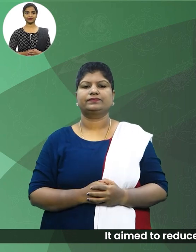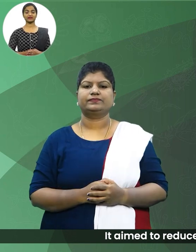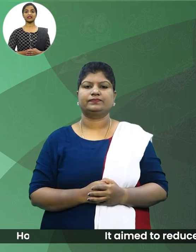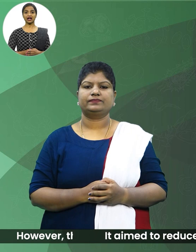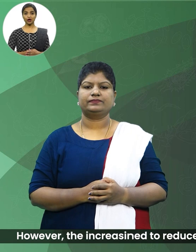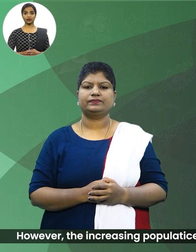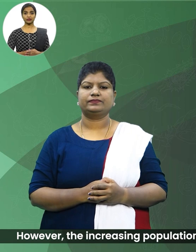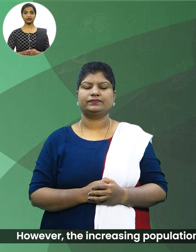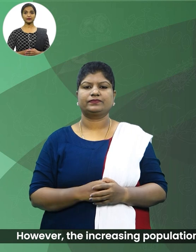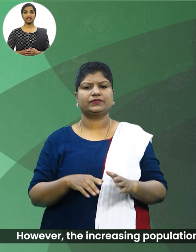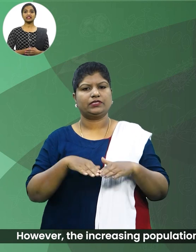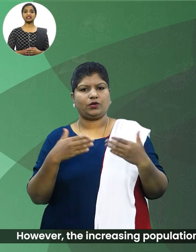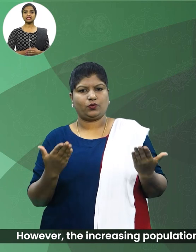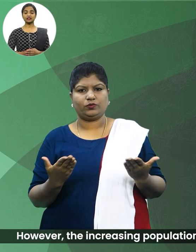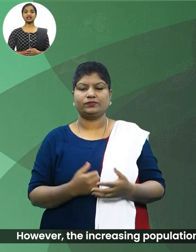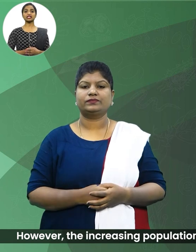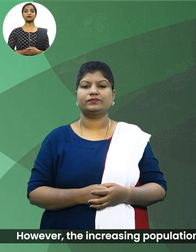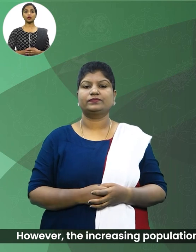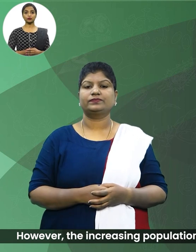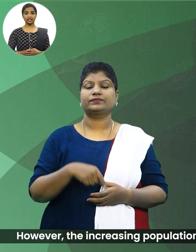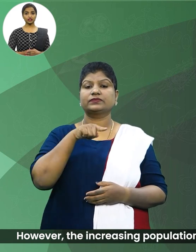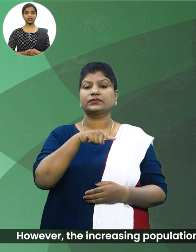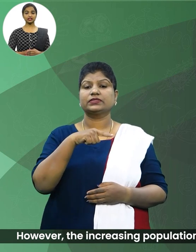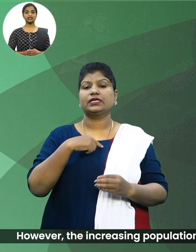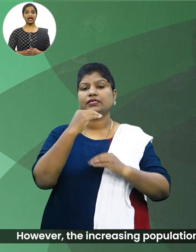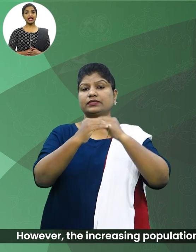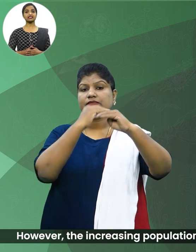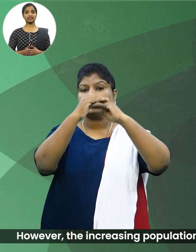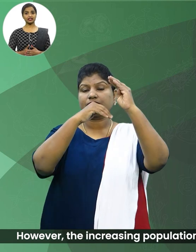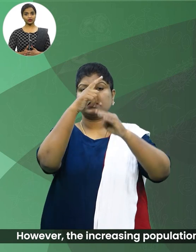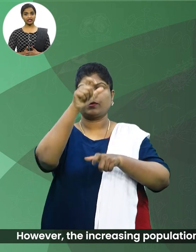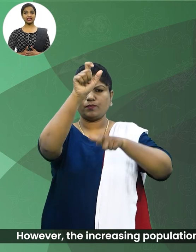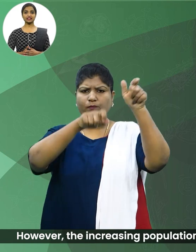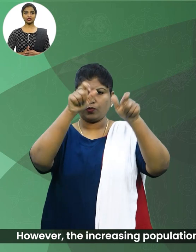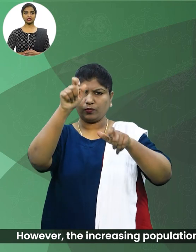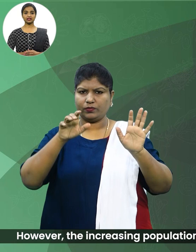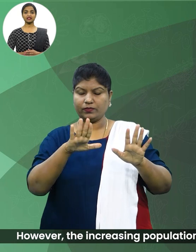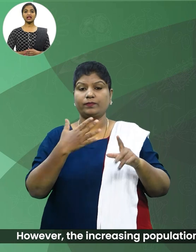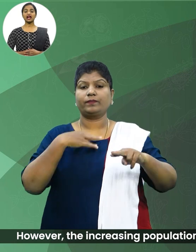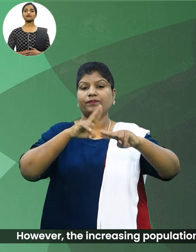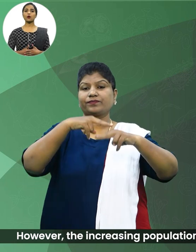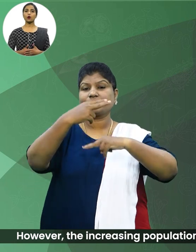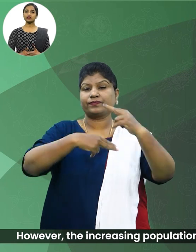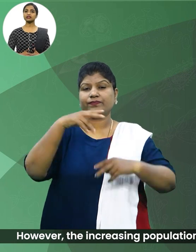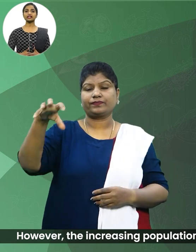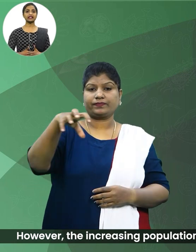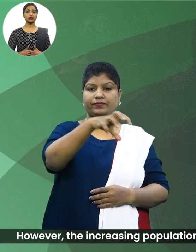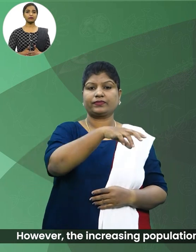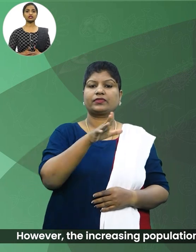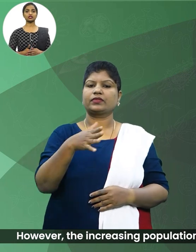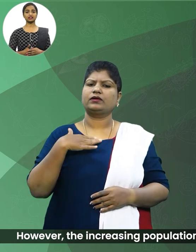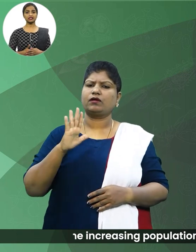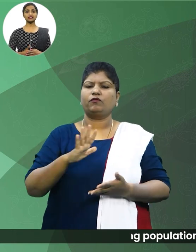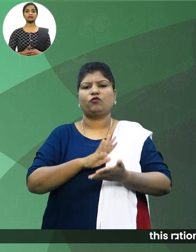However, the increasing population and industrialization have already